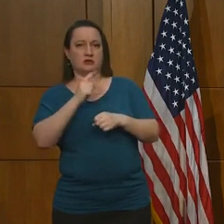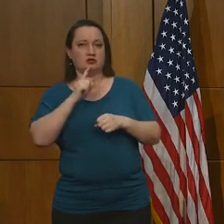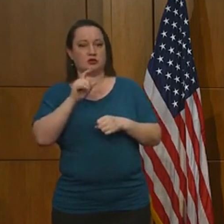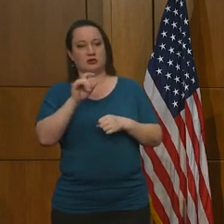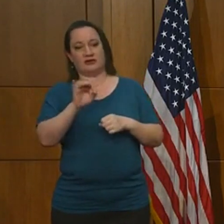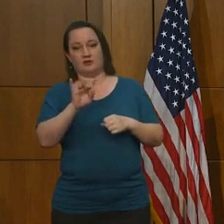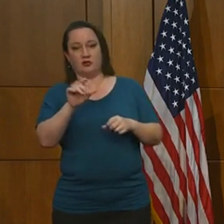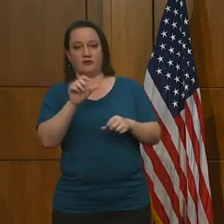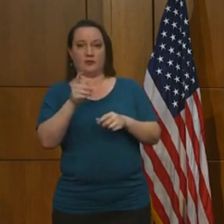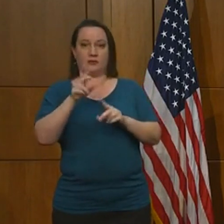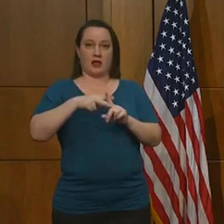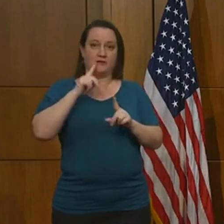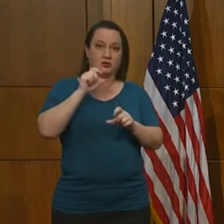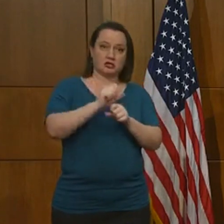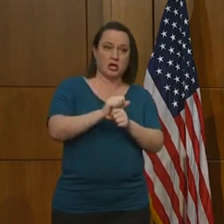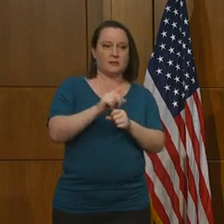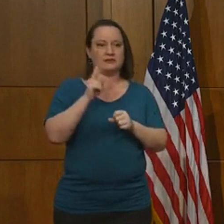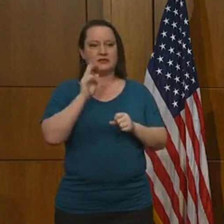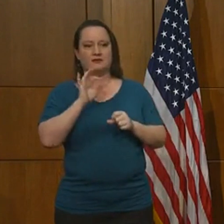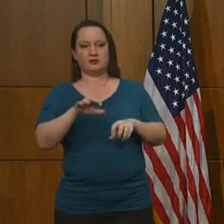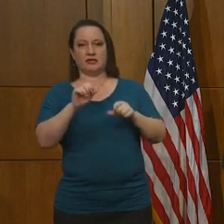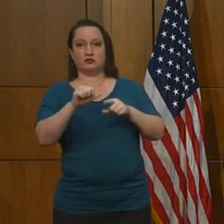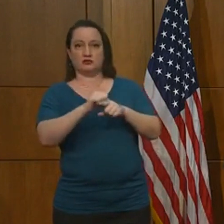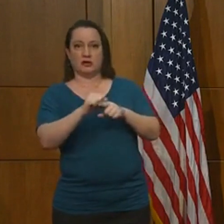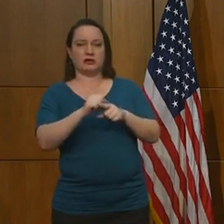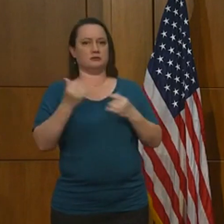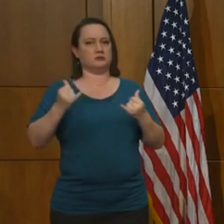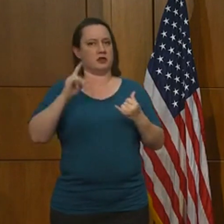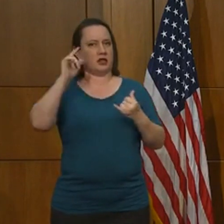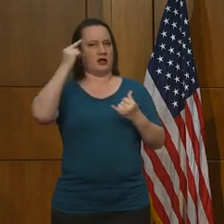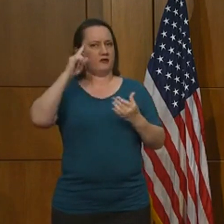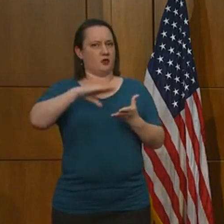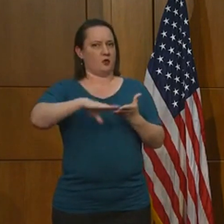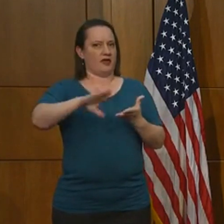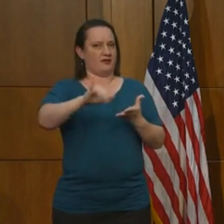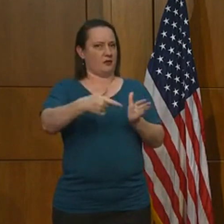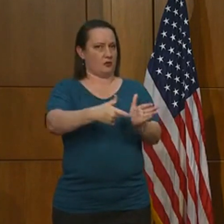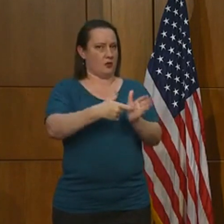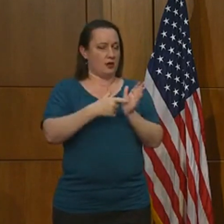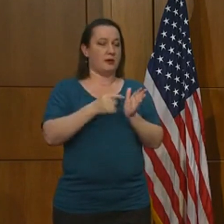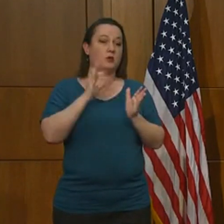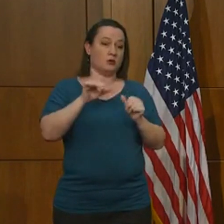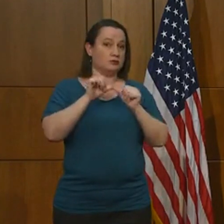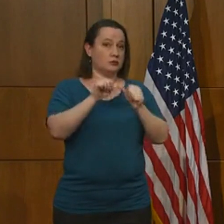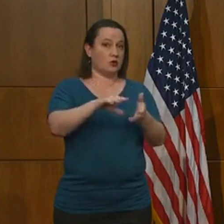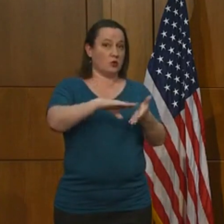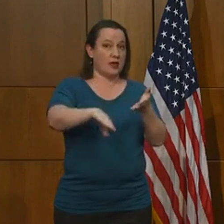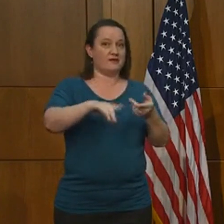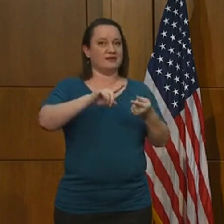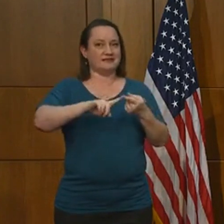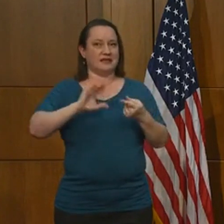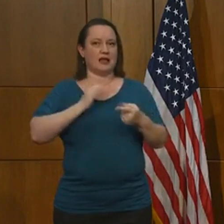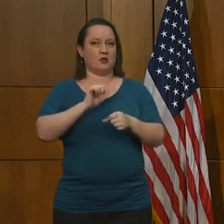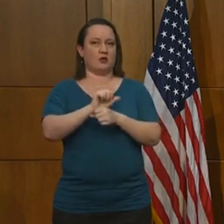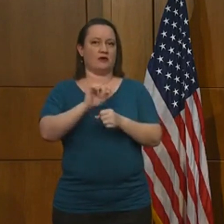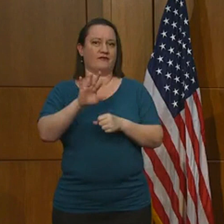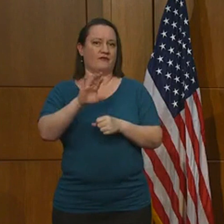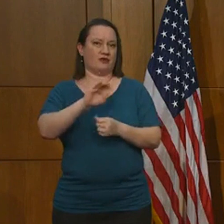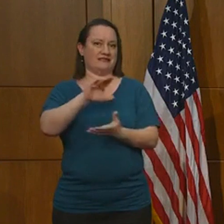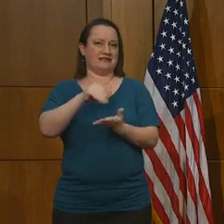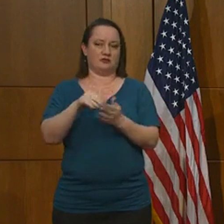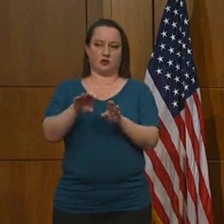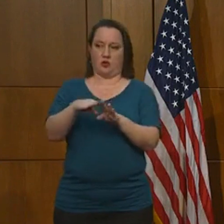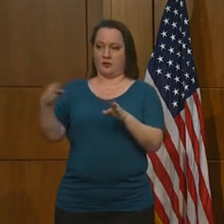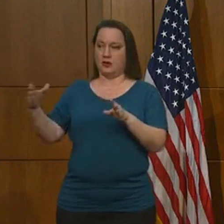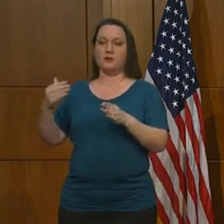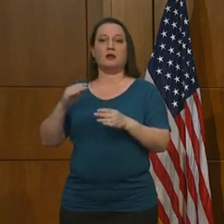the governor has waived that, and it's going to be continued to waive until we actually open up our workforce centers. We have 61 of them, and I want to